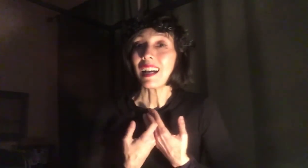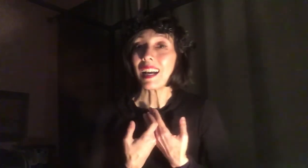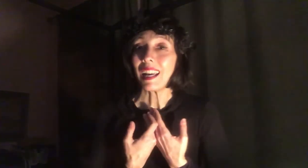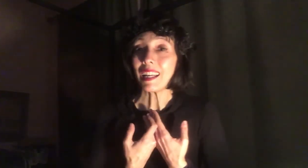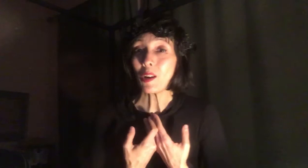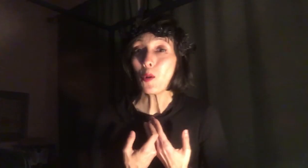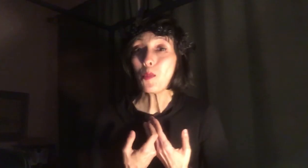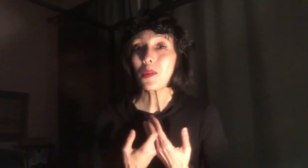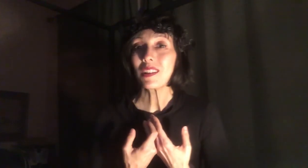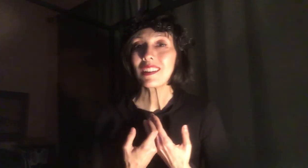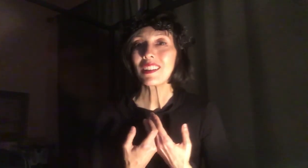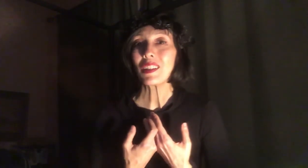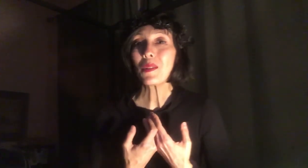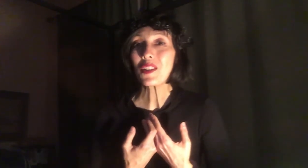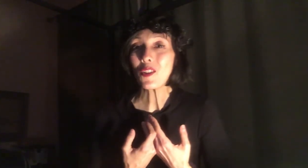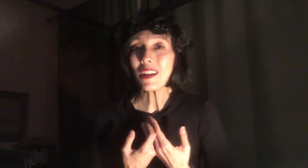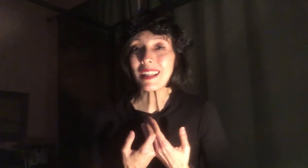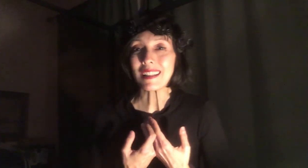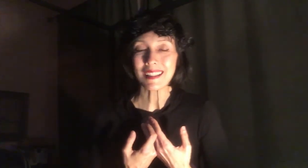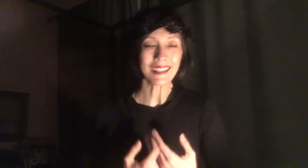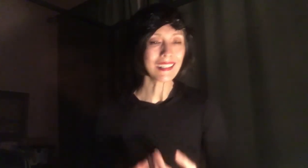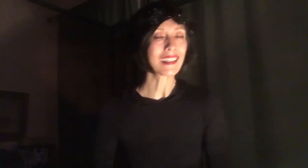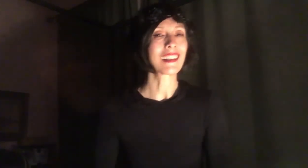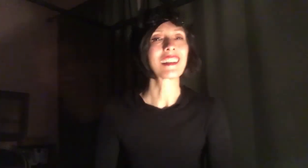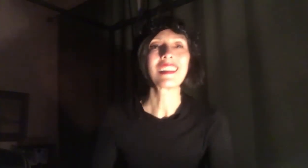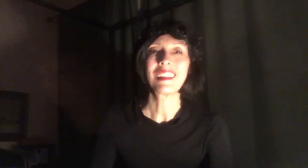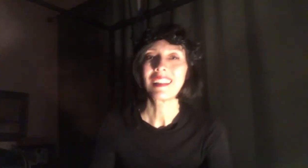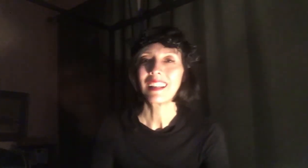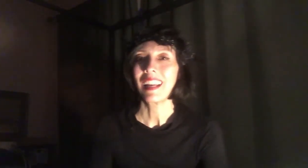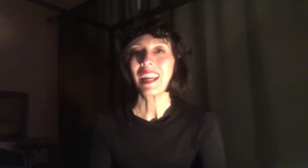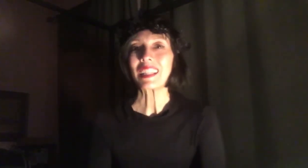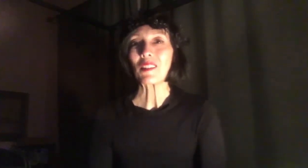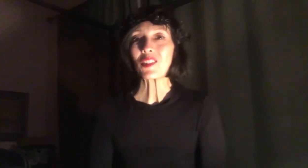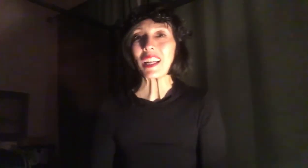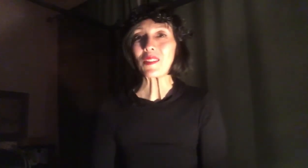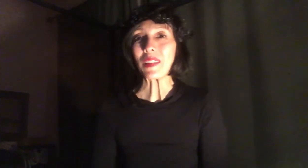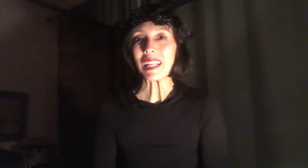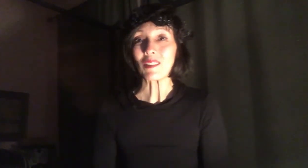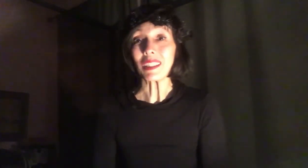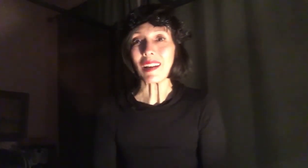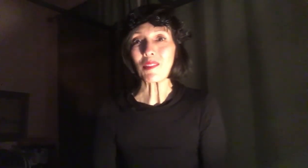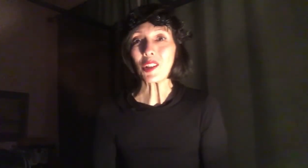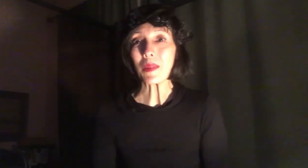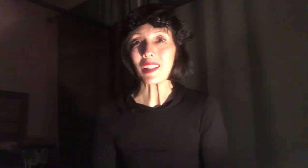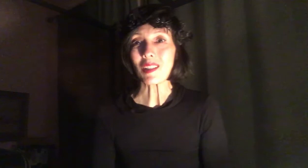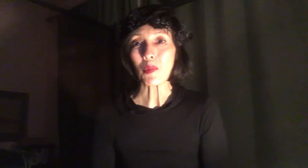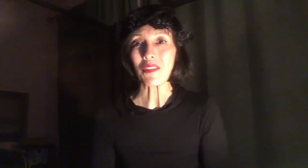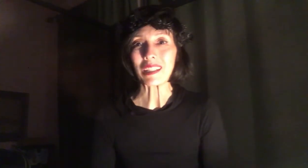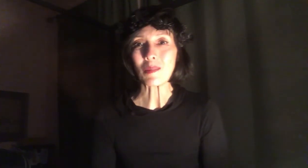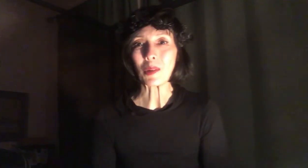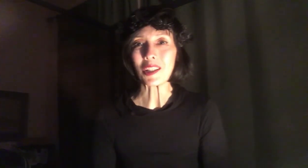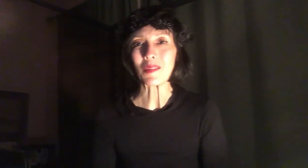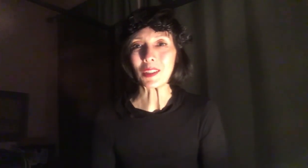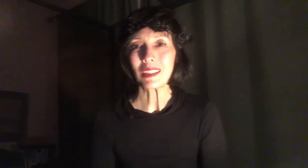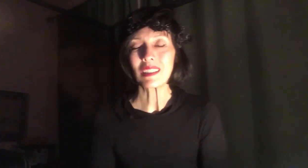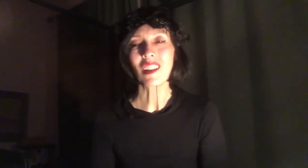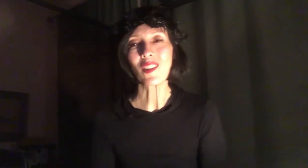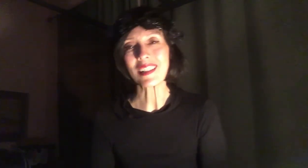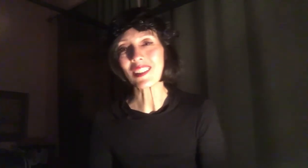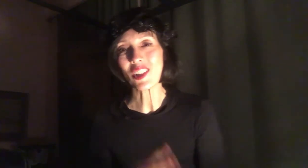I hope you enjoy this. And I will try to make it, well, I'm going to make it as perfect as possible. Otherwise, I'll just